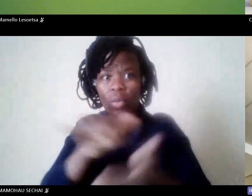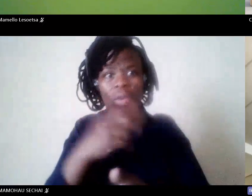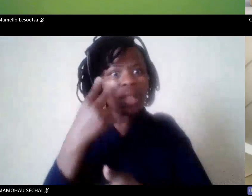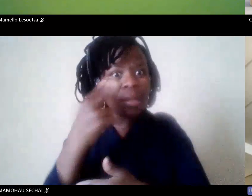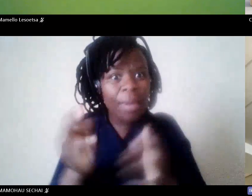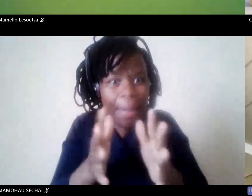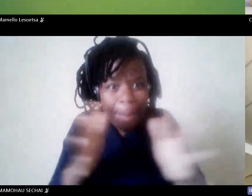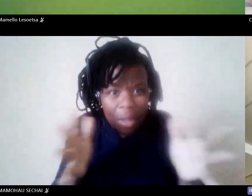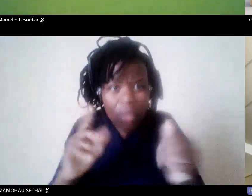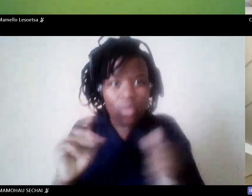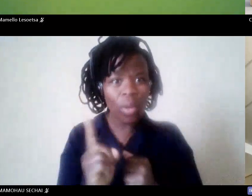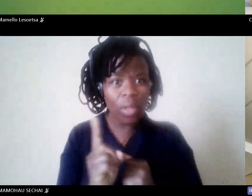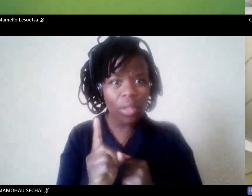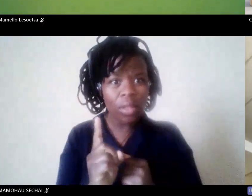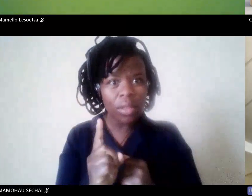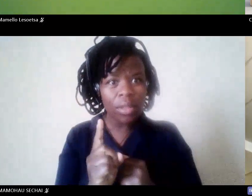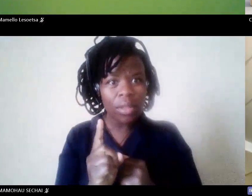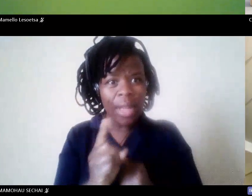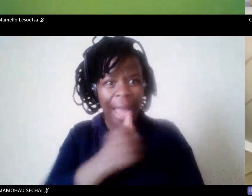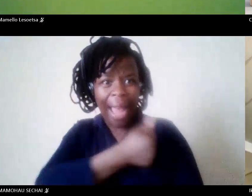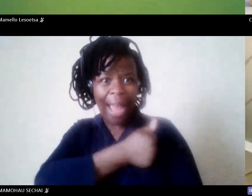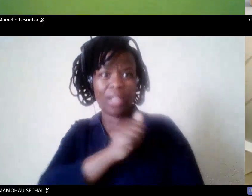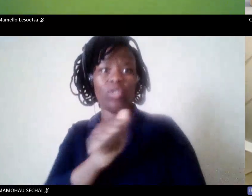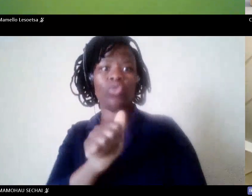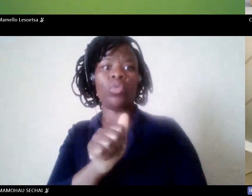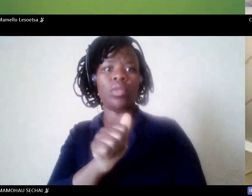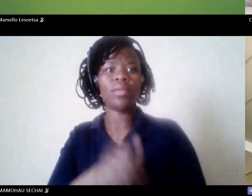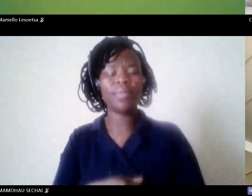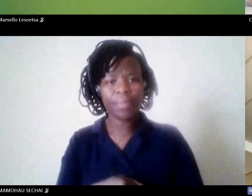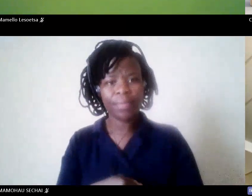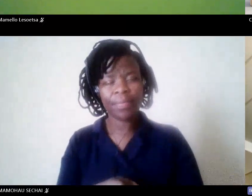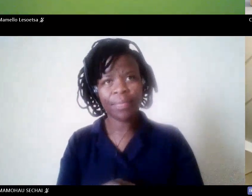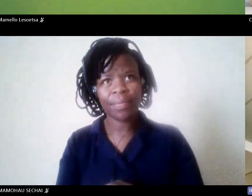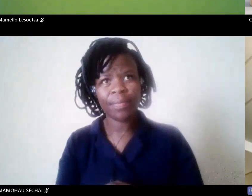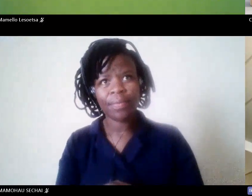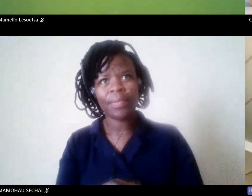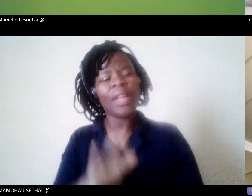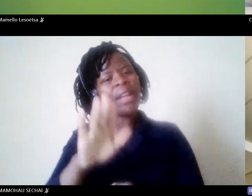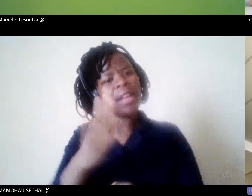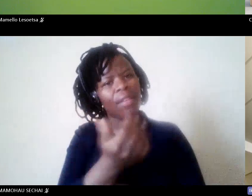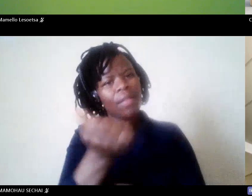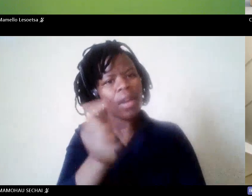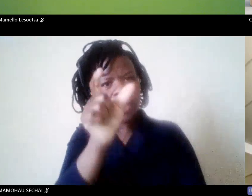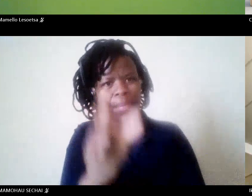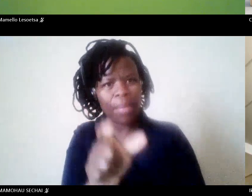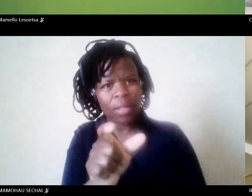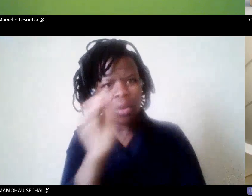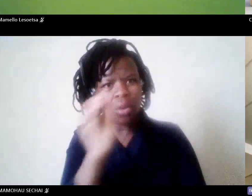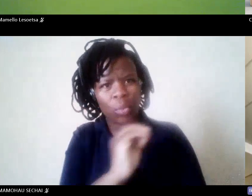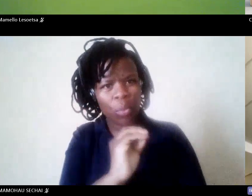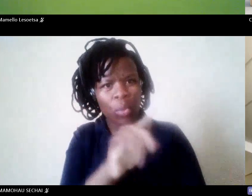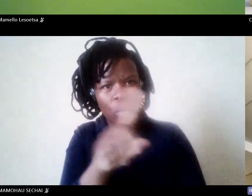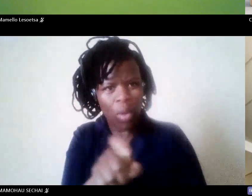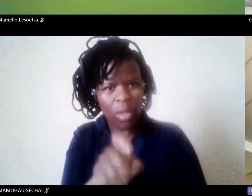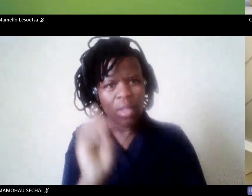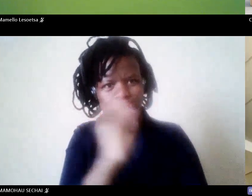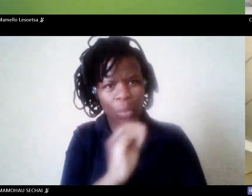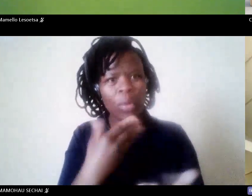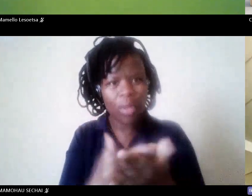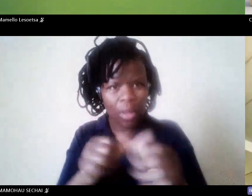is attitudinal, which comes from the individual. All right, if no other question, let's move on to